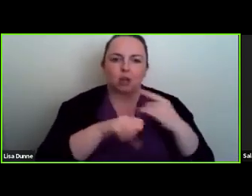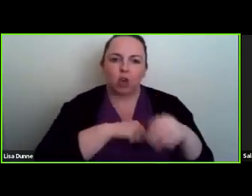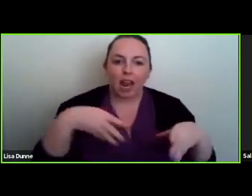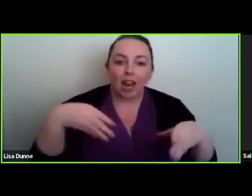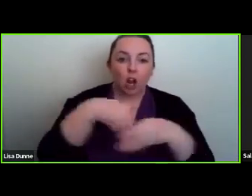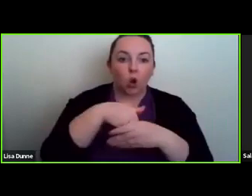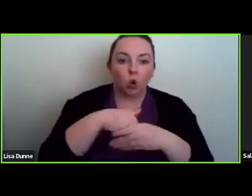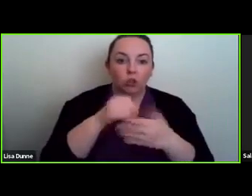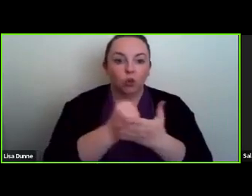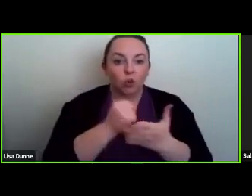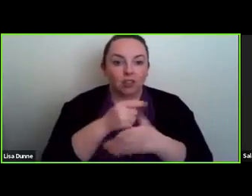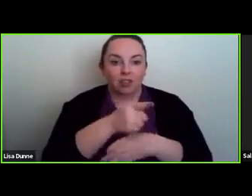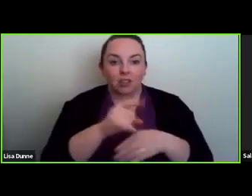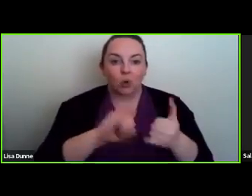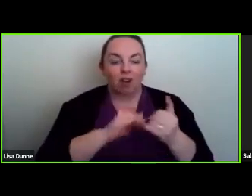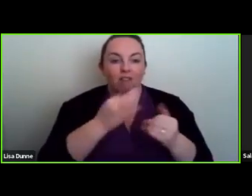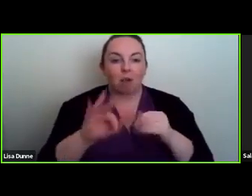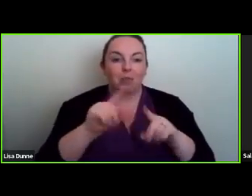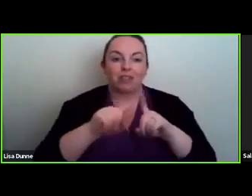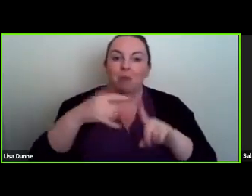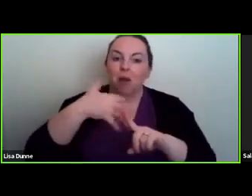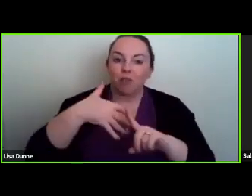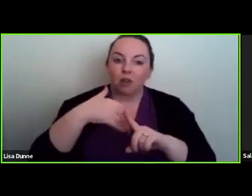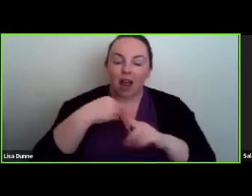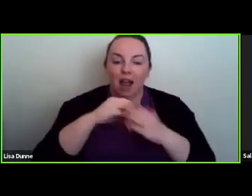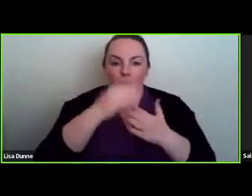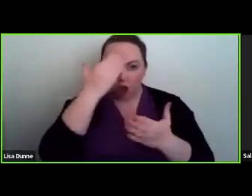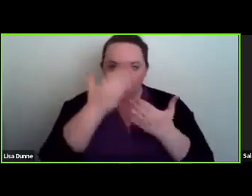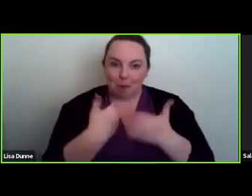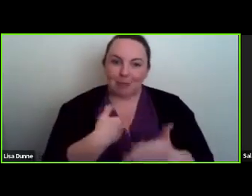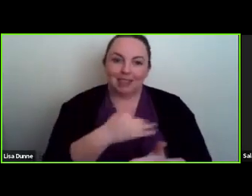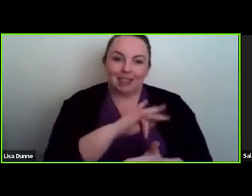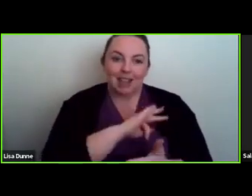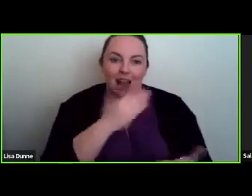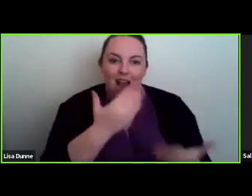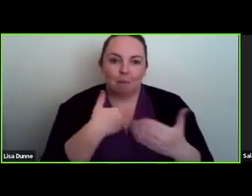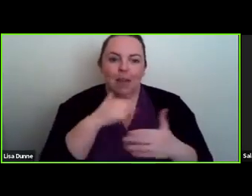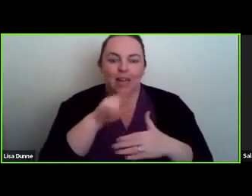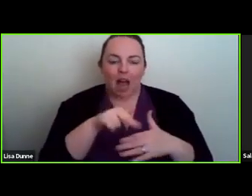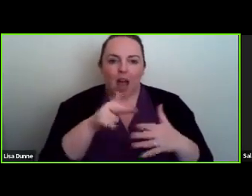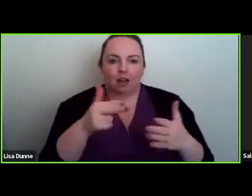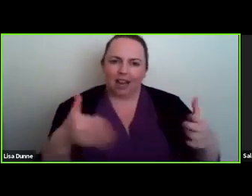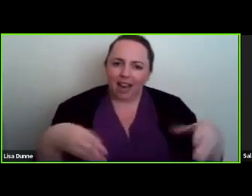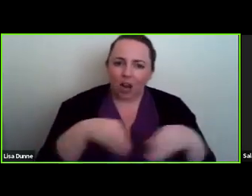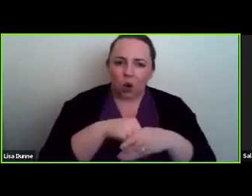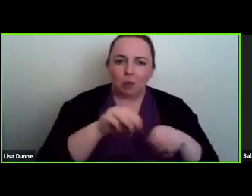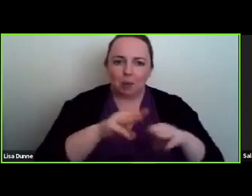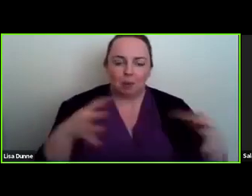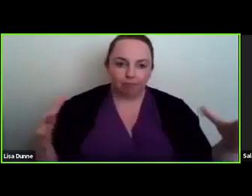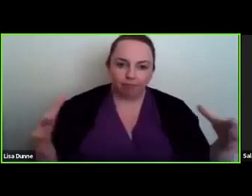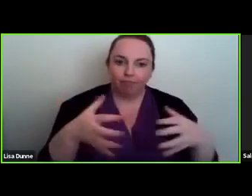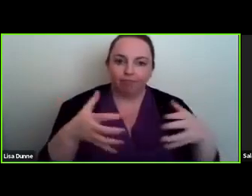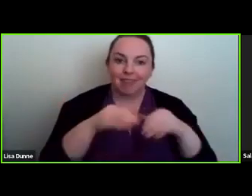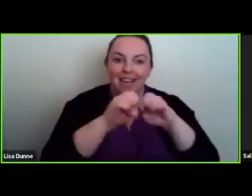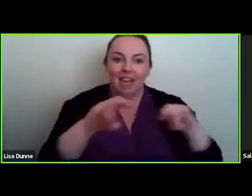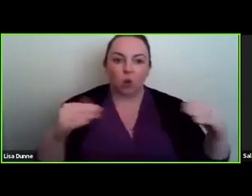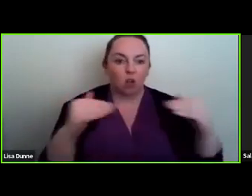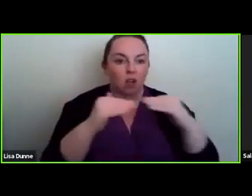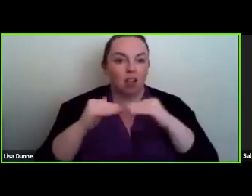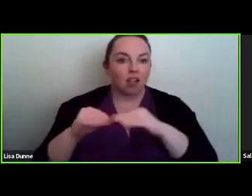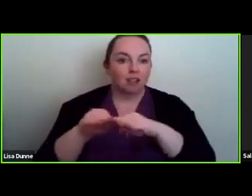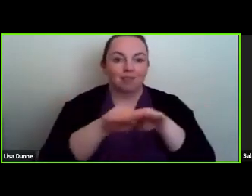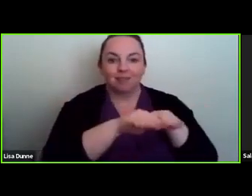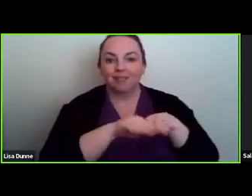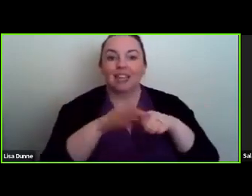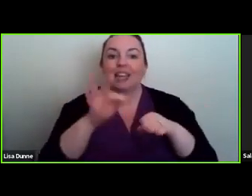we are reminded that we really need to learn ourselves on how we can embrace people and include them. And by including them is actually